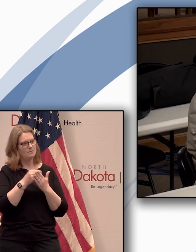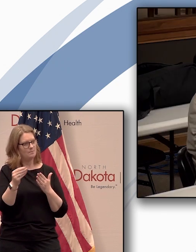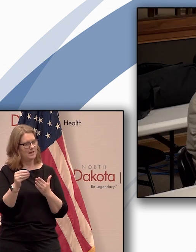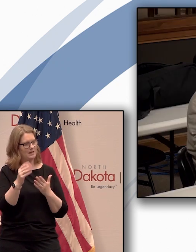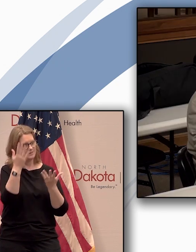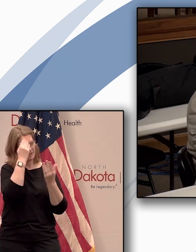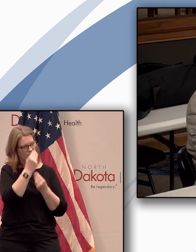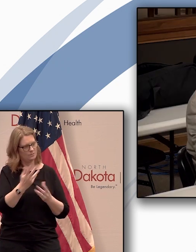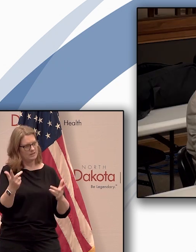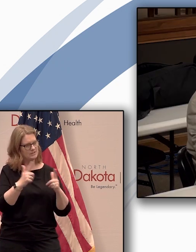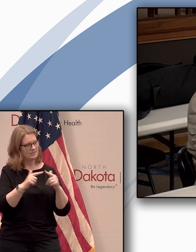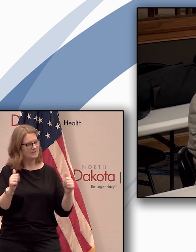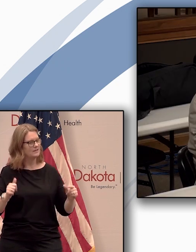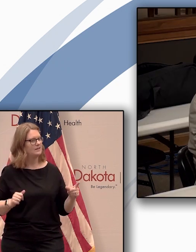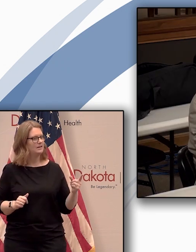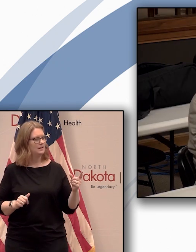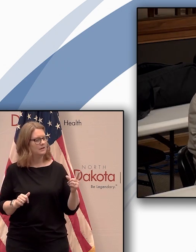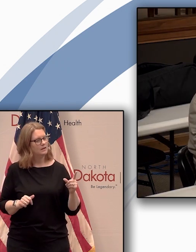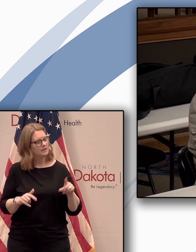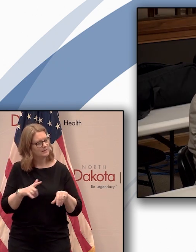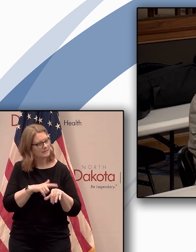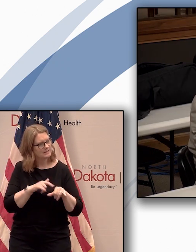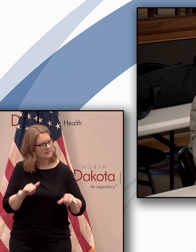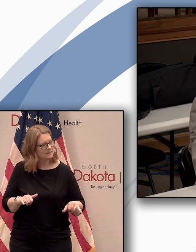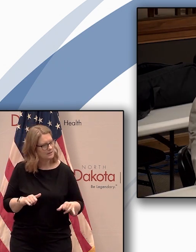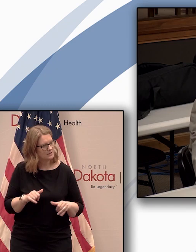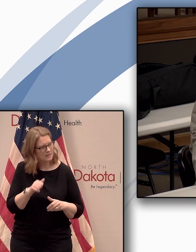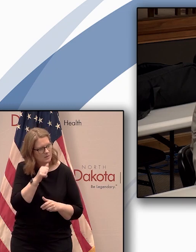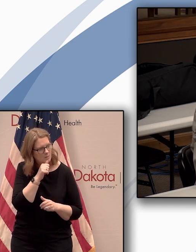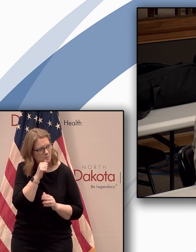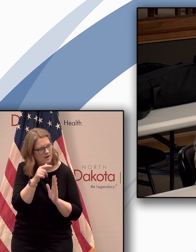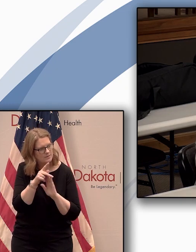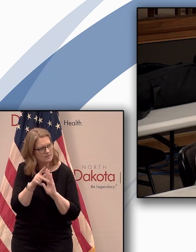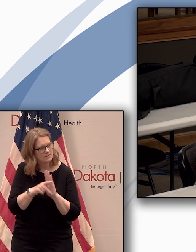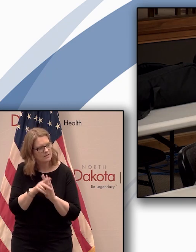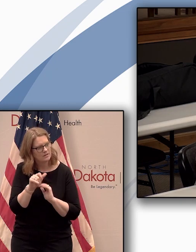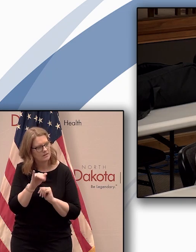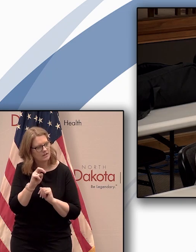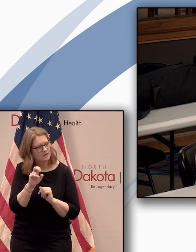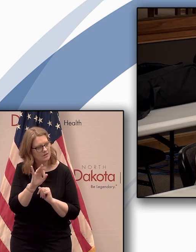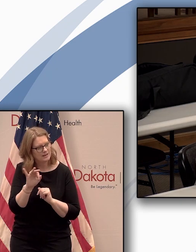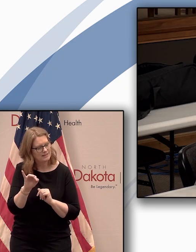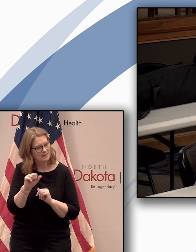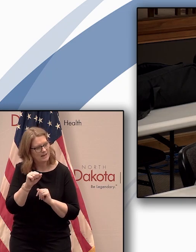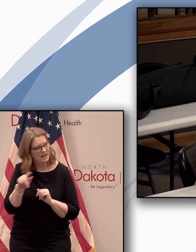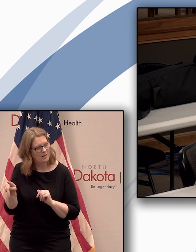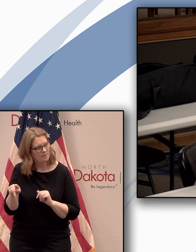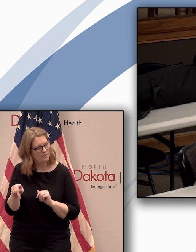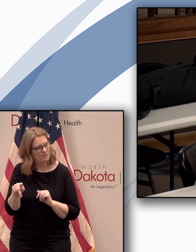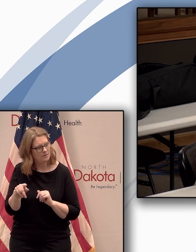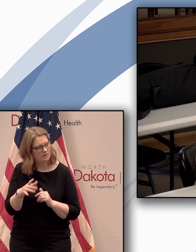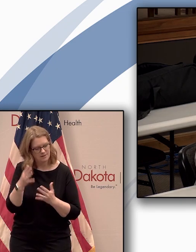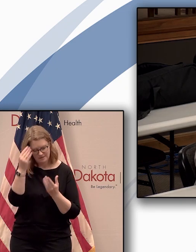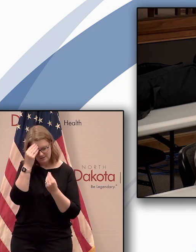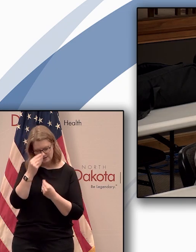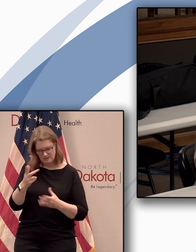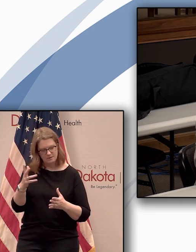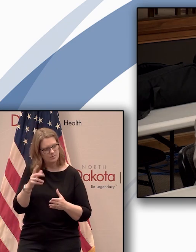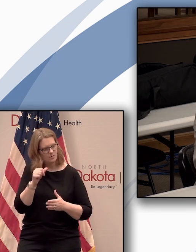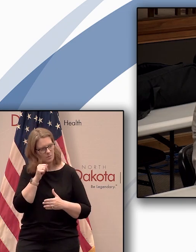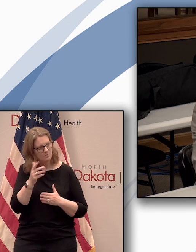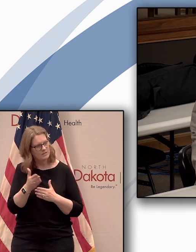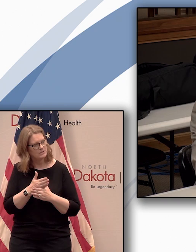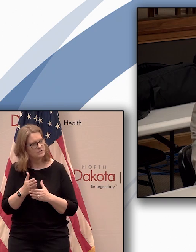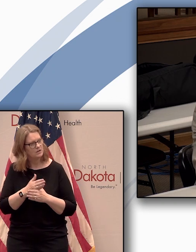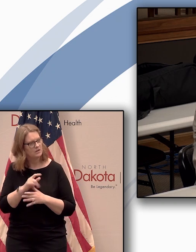and whatnot. But at the same time, in the privacy policy for the CARE-19 app, it says that the data won't be shared with anyone,